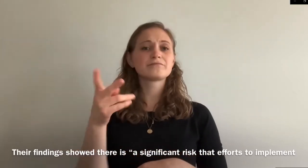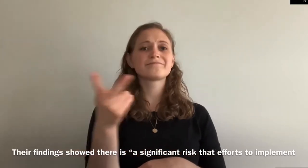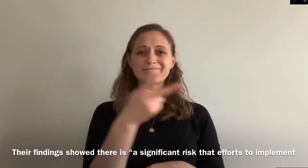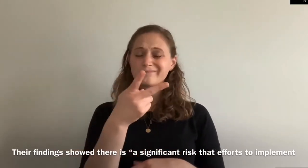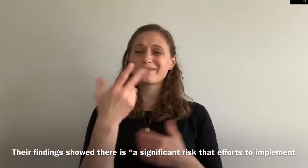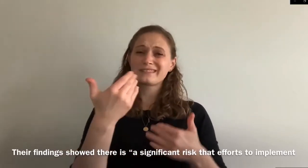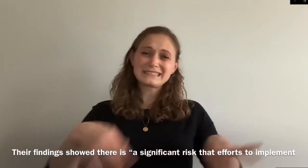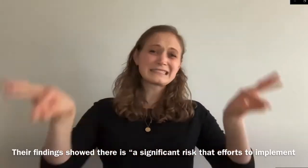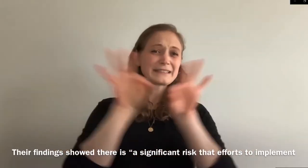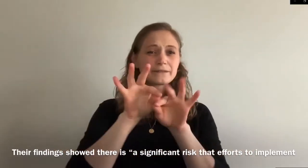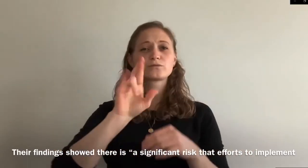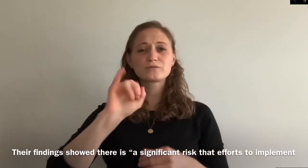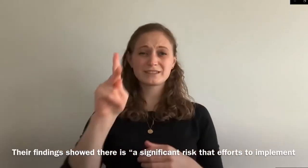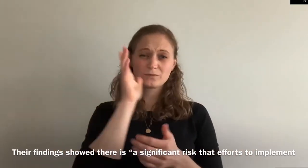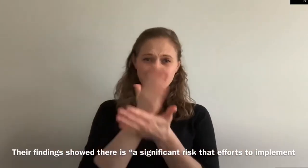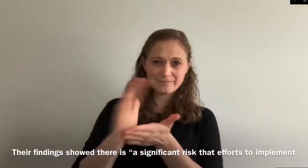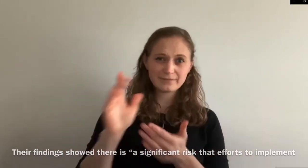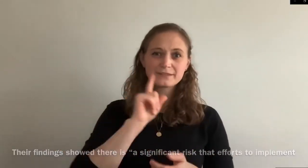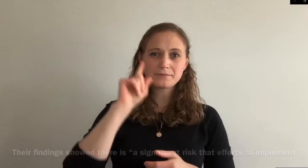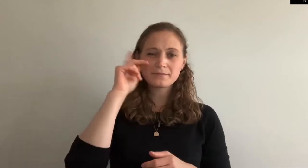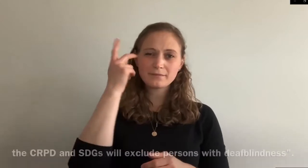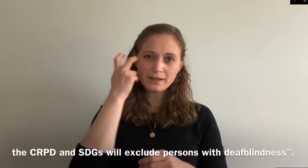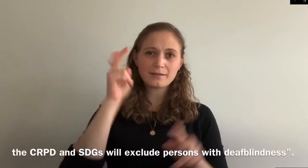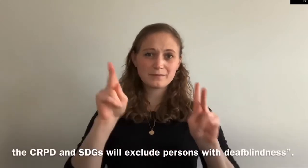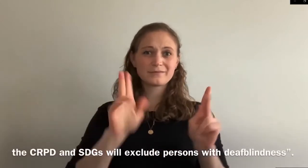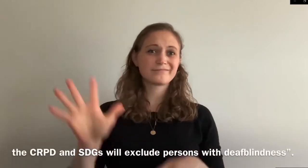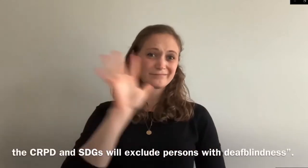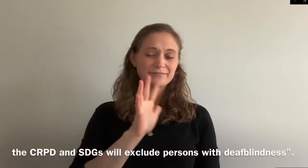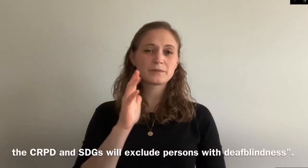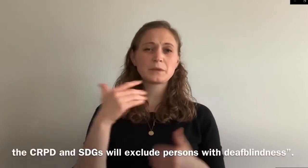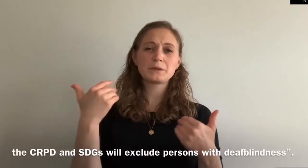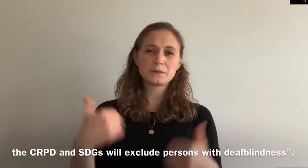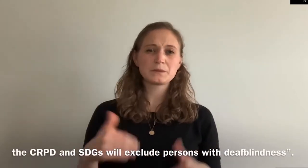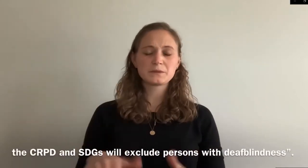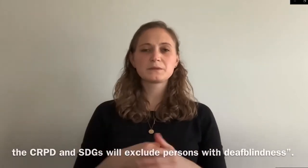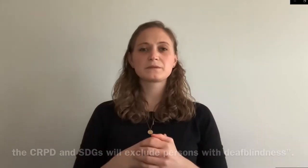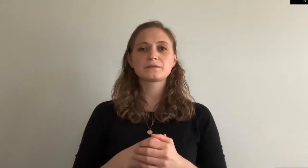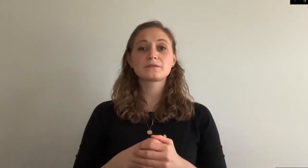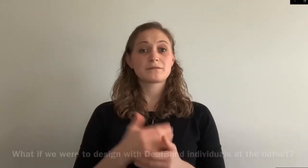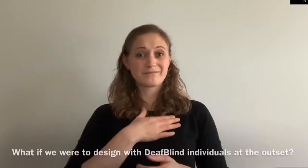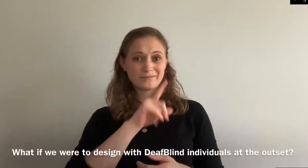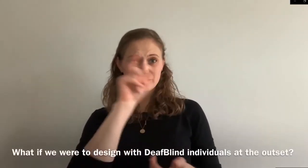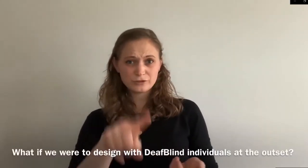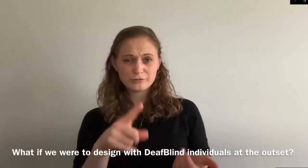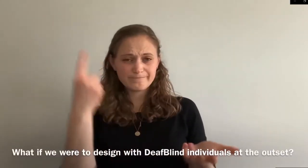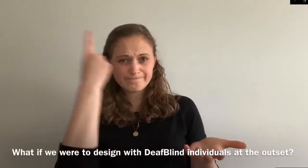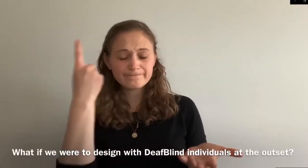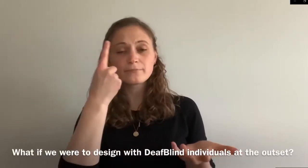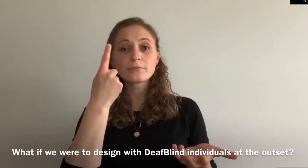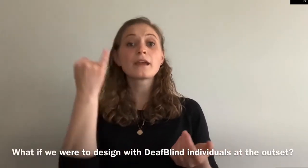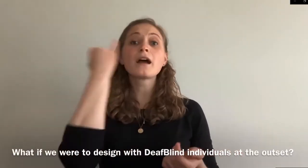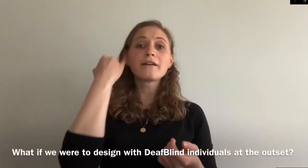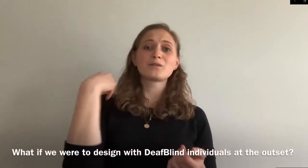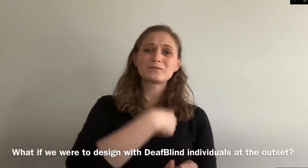that efforts to implement the CRPD and inclusive SDGs will exclude people with